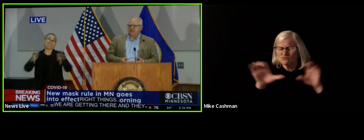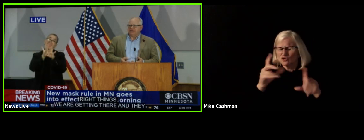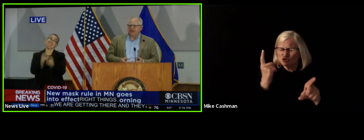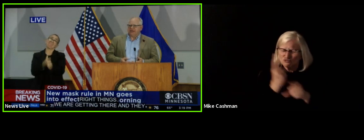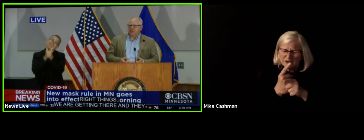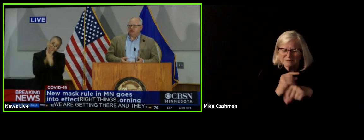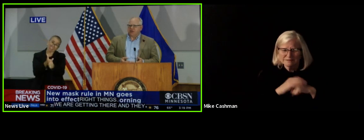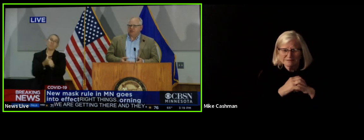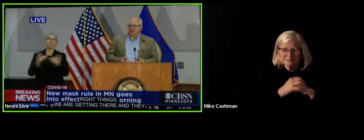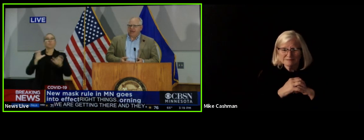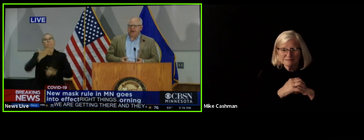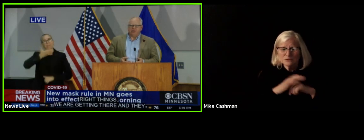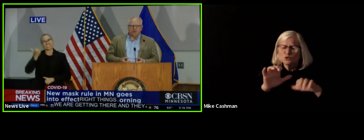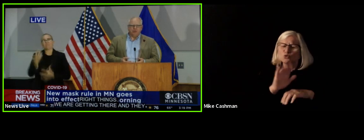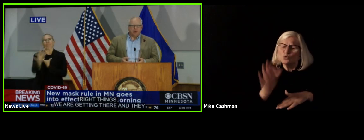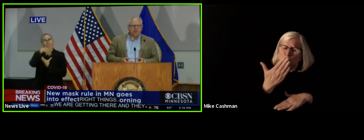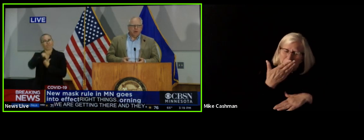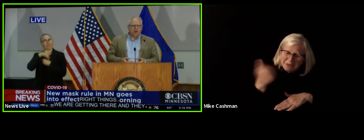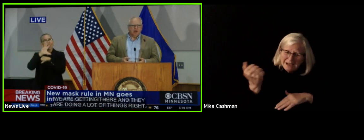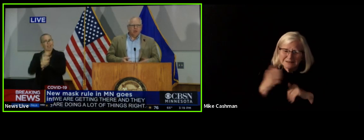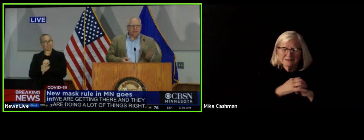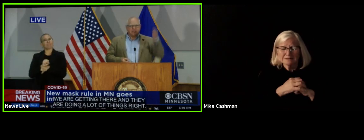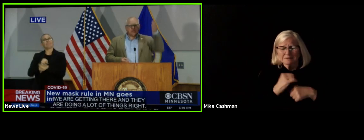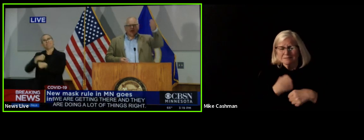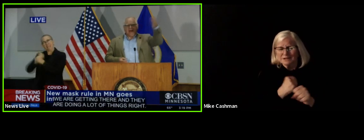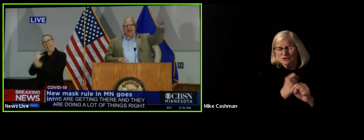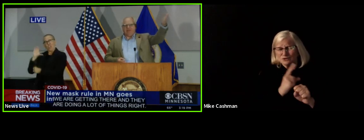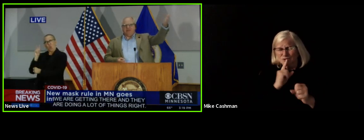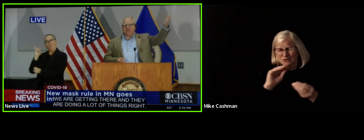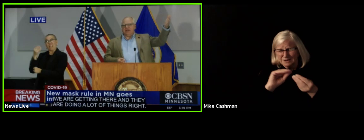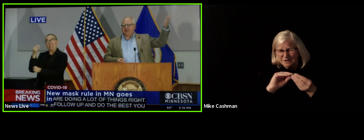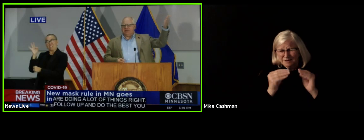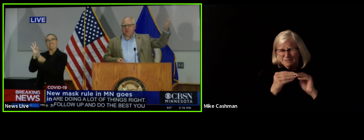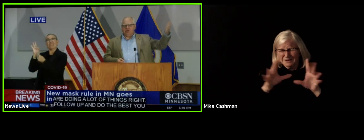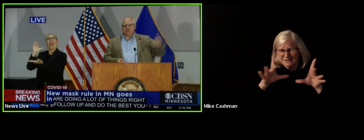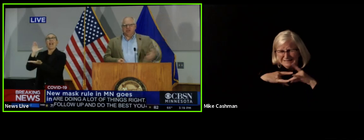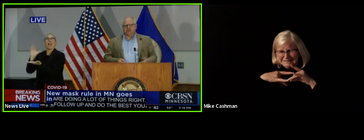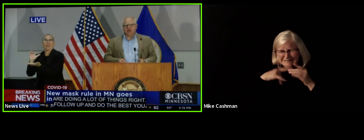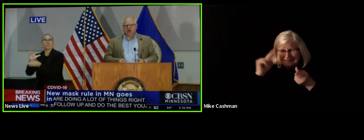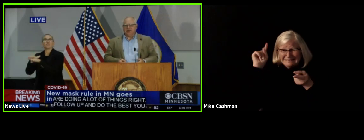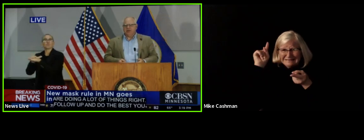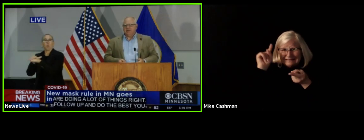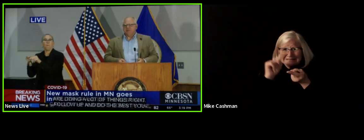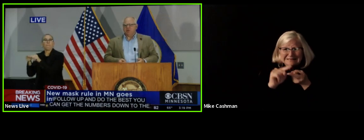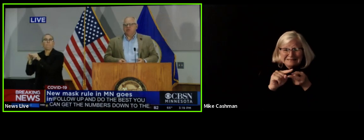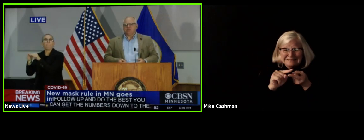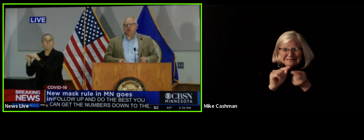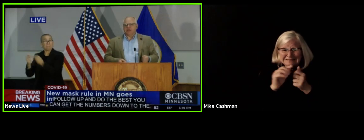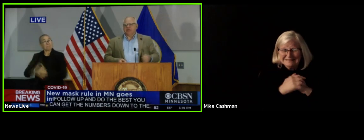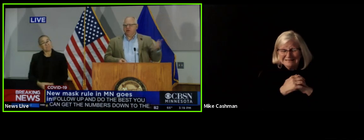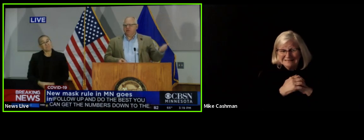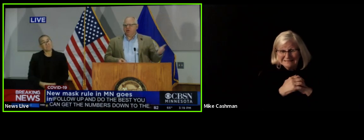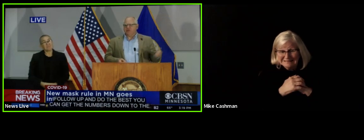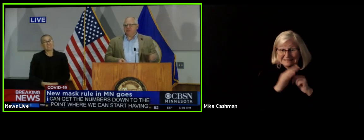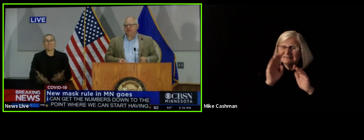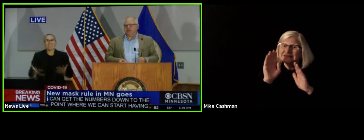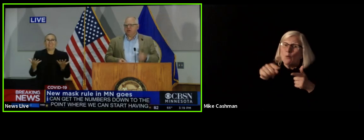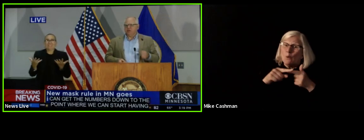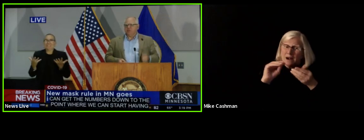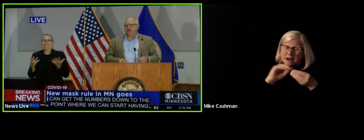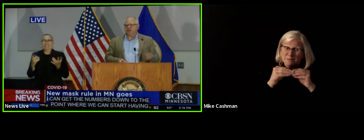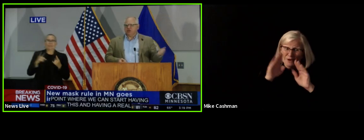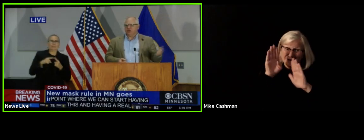get those numbers down to the point where we can start having this and having a real discussion on when do we start getting rid of all these things?